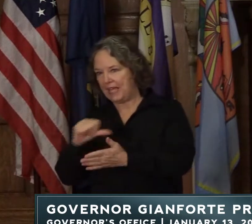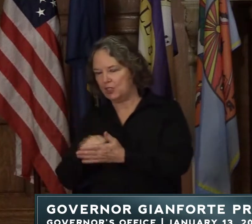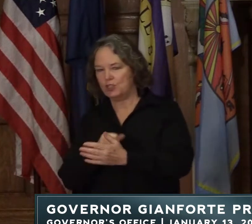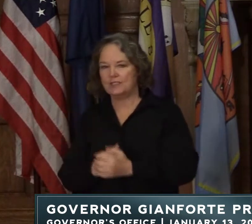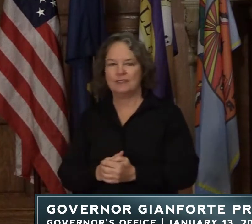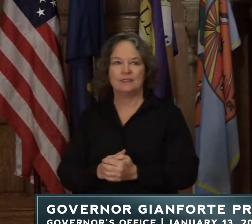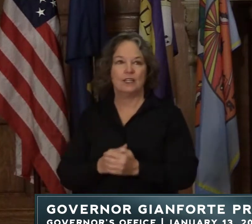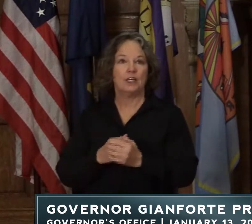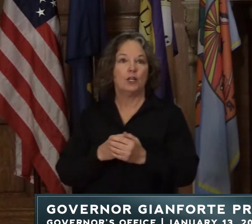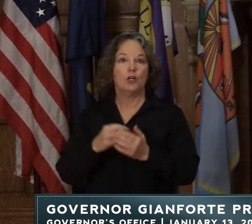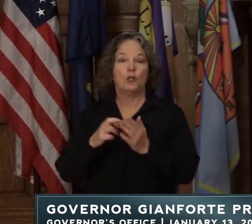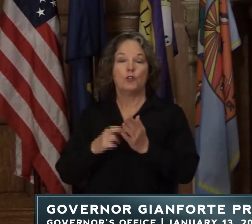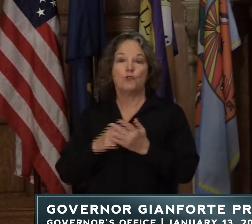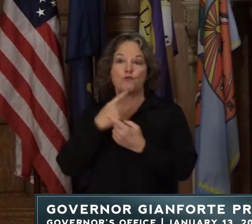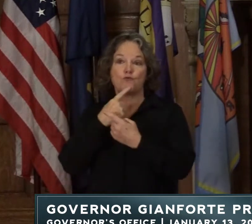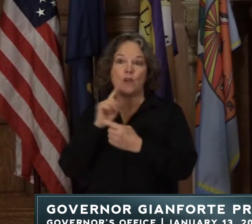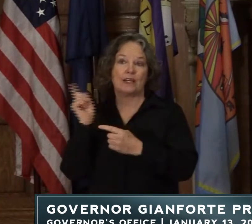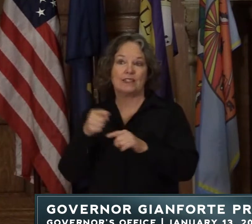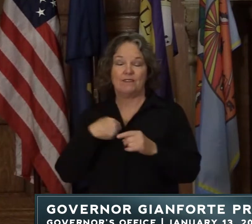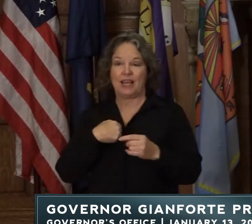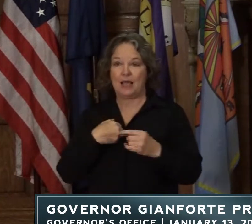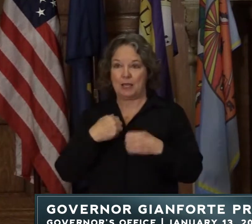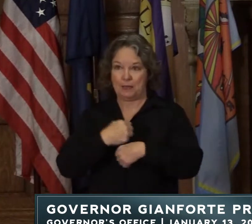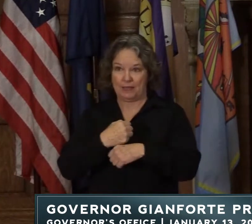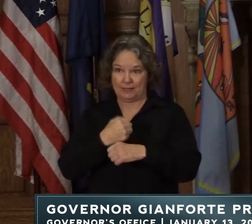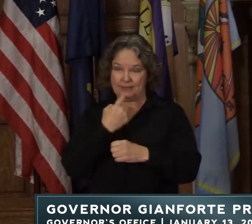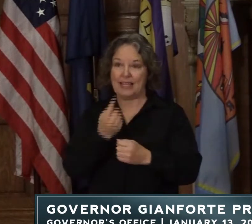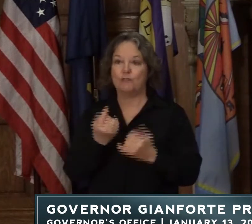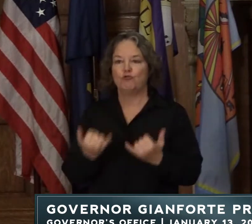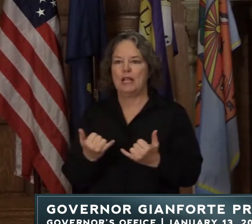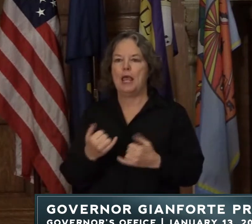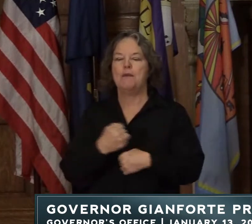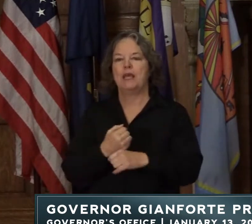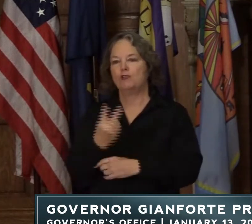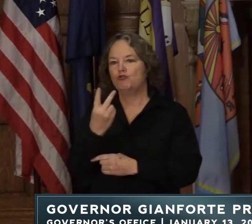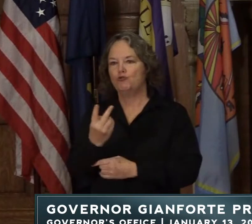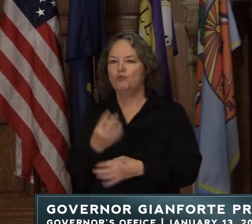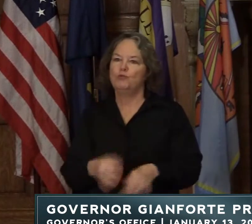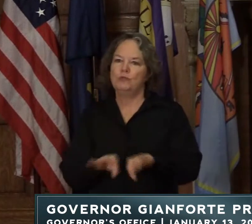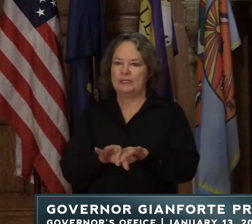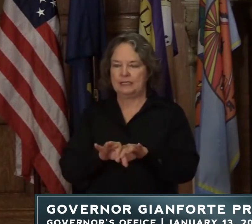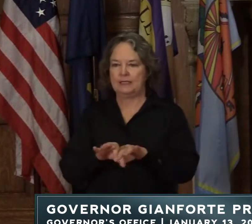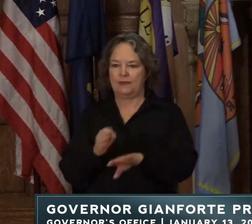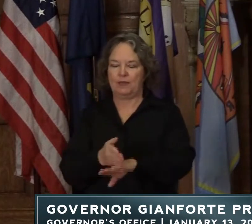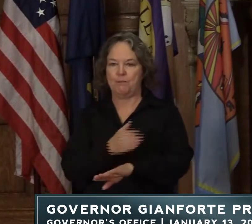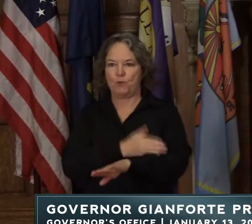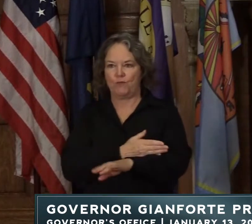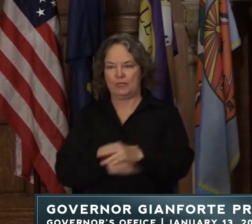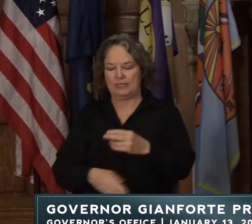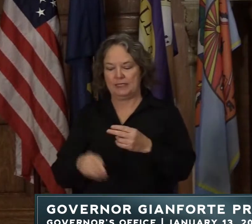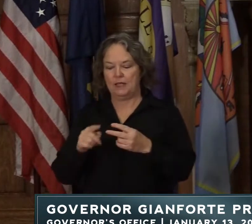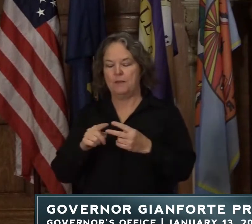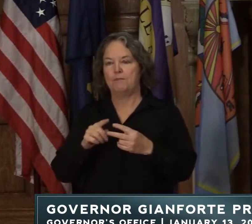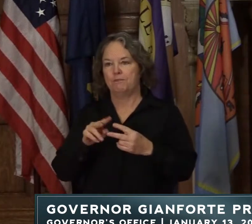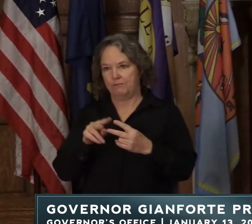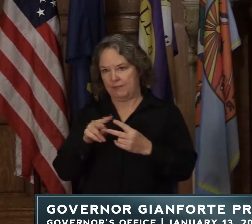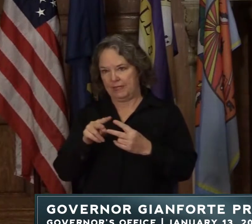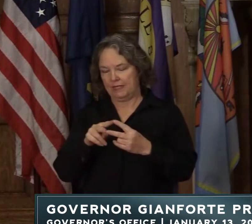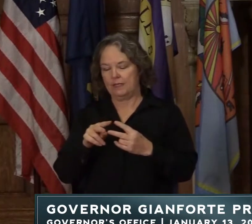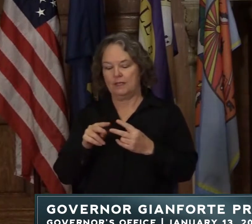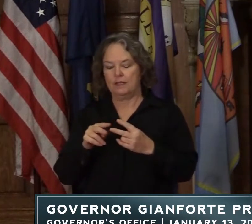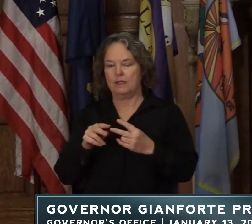issue today makes two significant improvements that will reduce the burden on that small business owners have had to